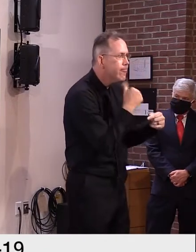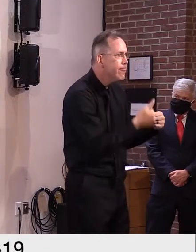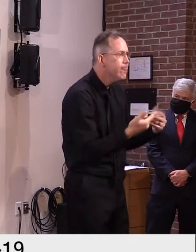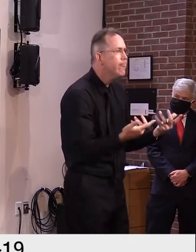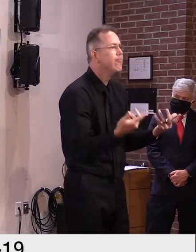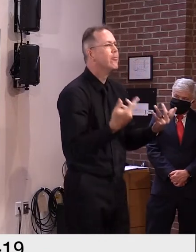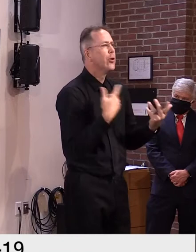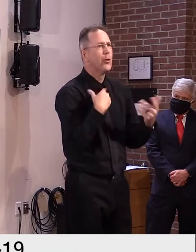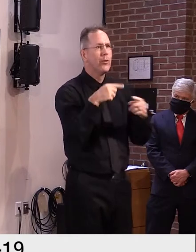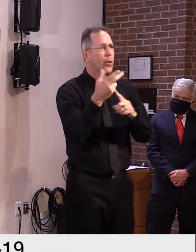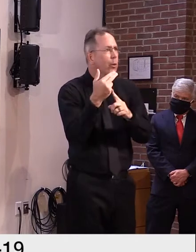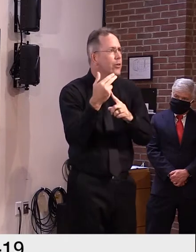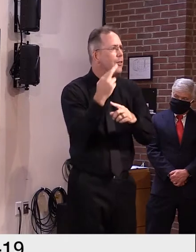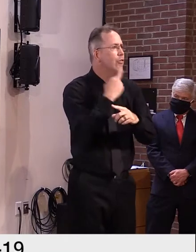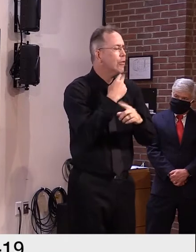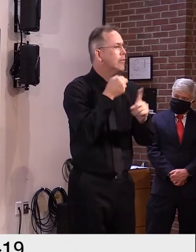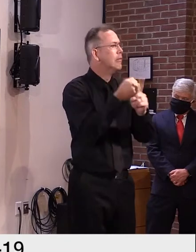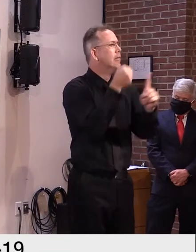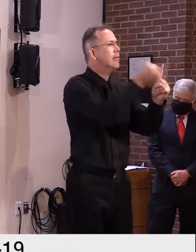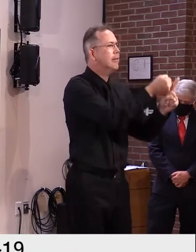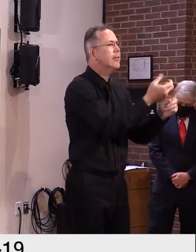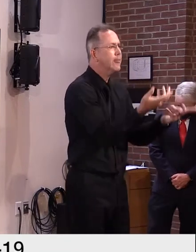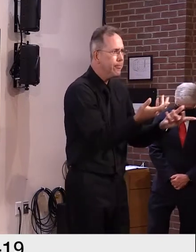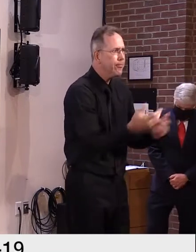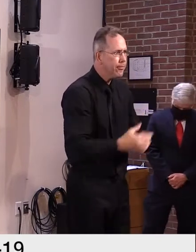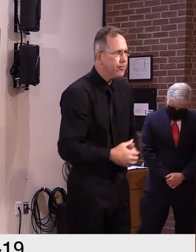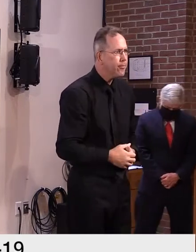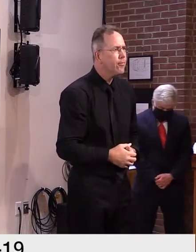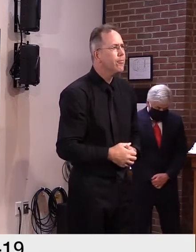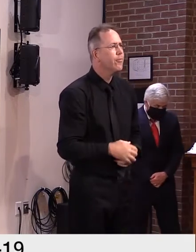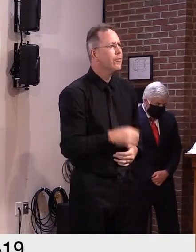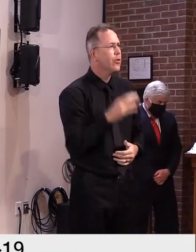particular. When you look at the unemployment numbers,